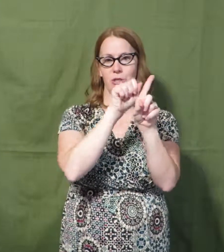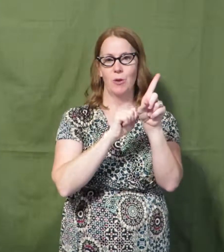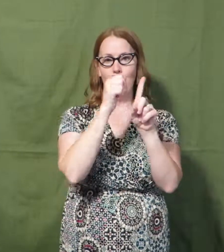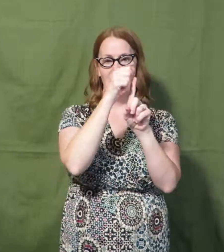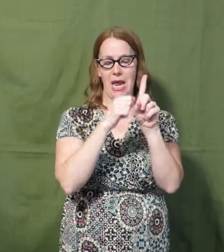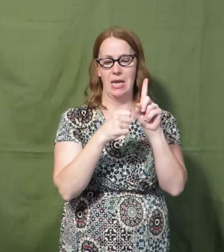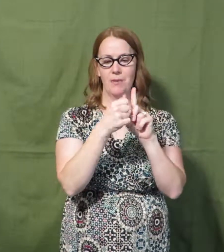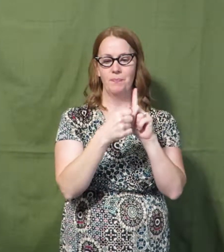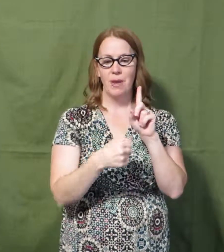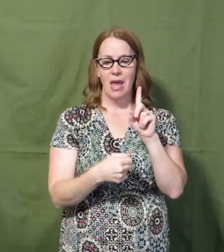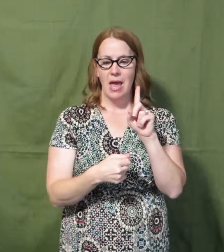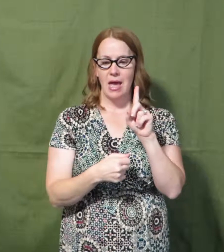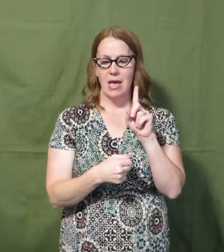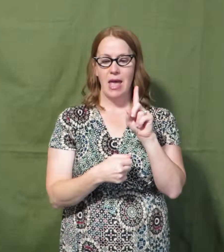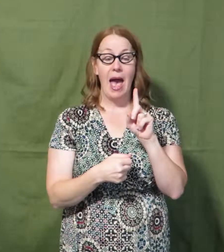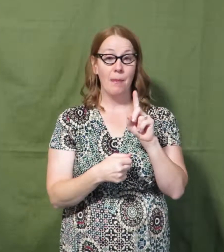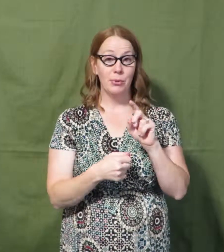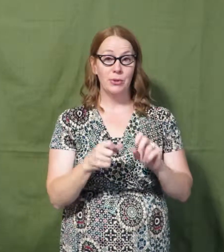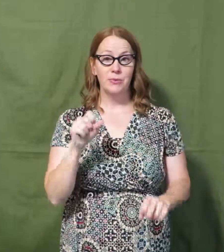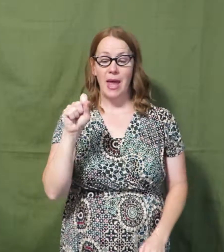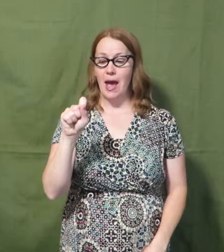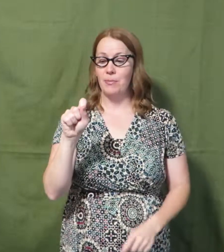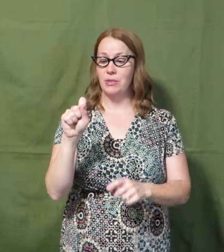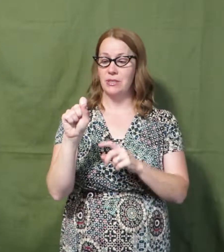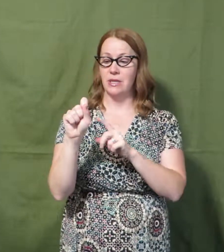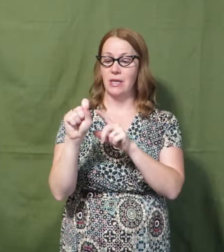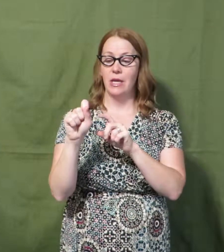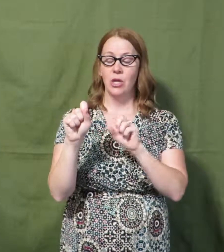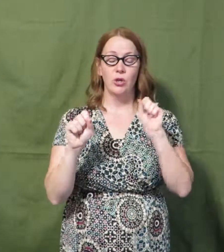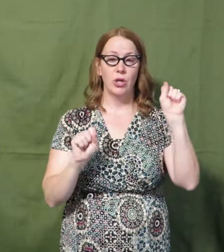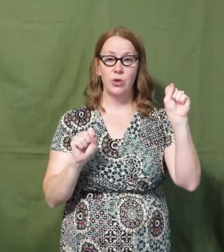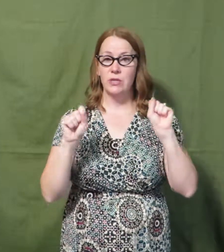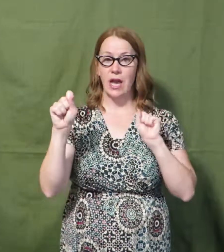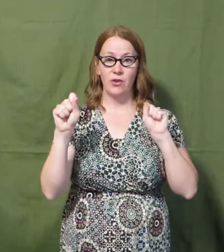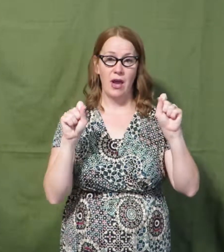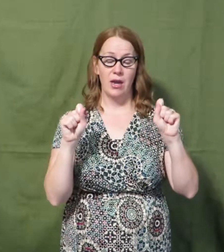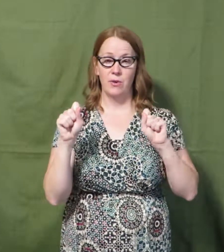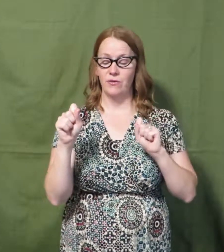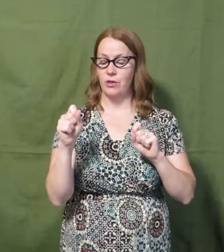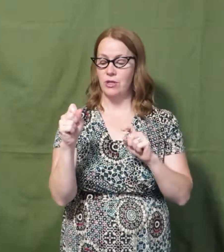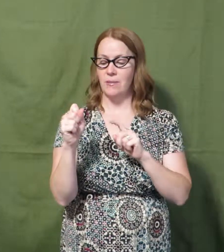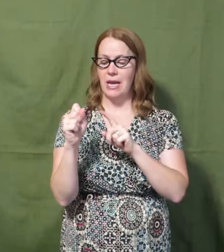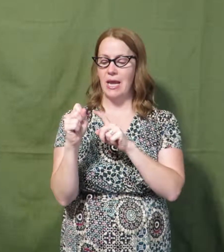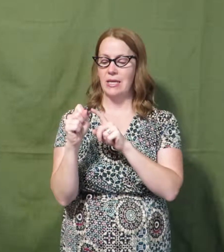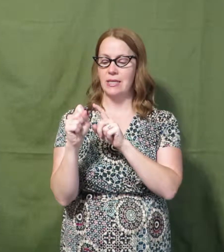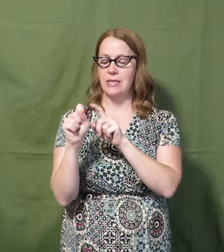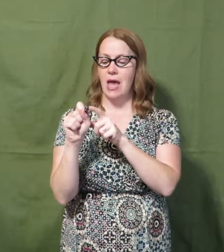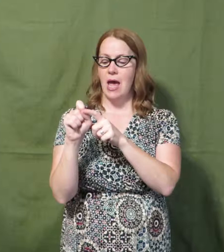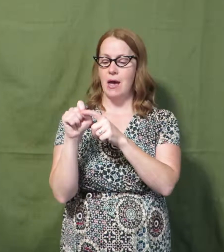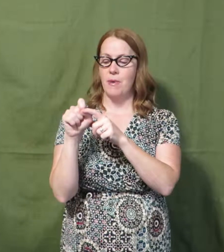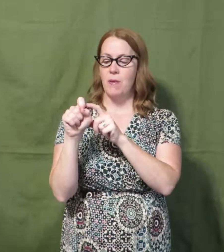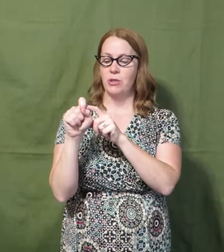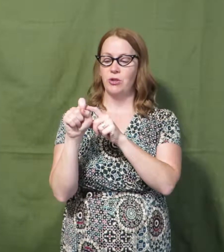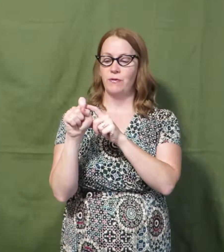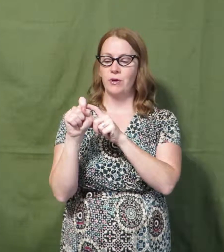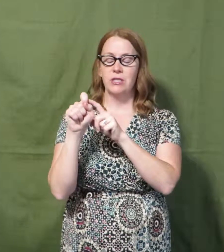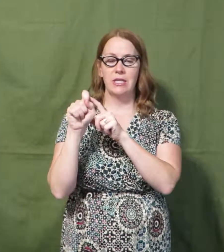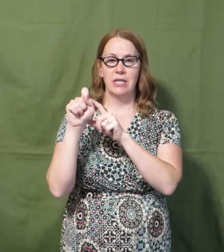So banana. Apple. Apple is can use either hand, whatever your dominant hand is, but your first index